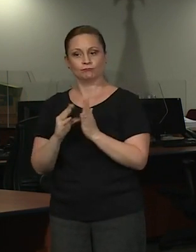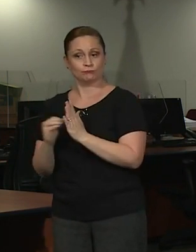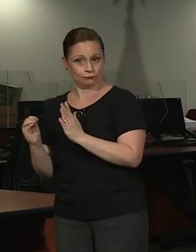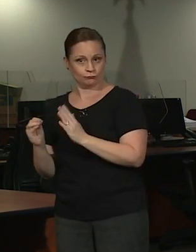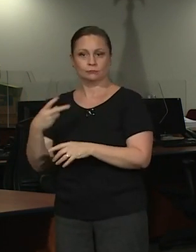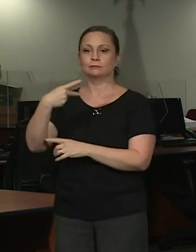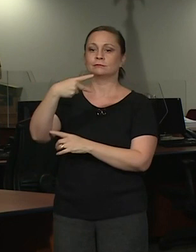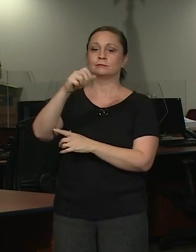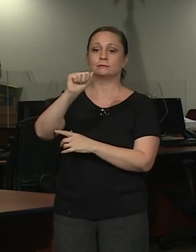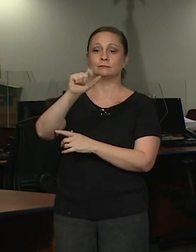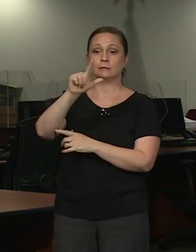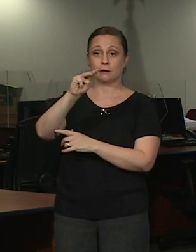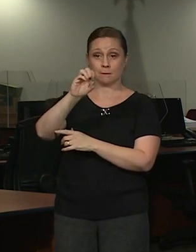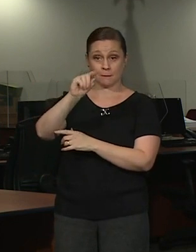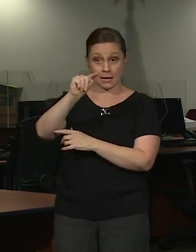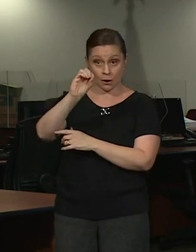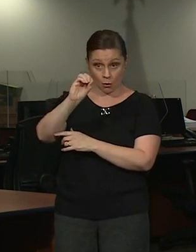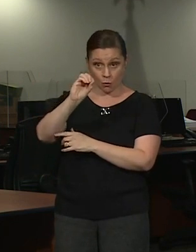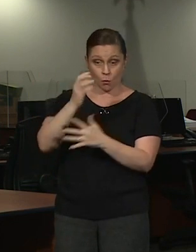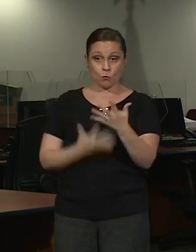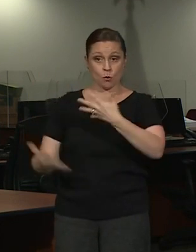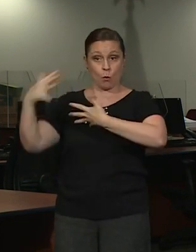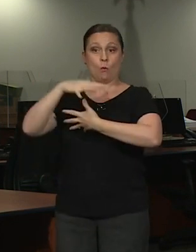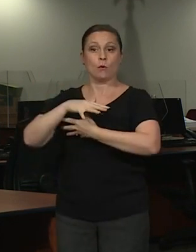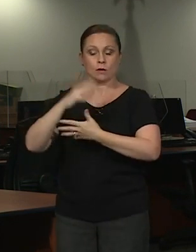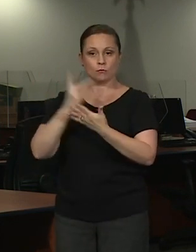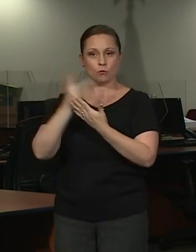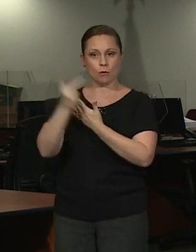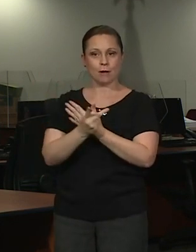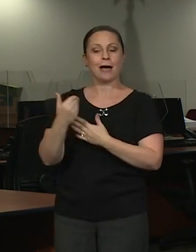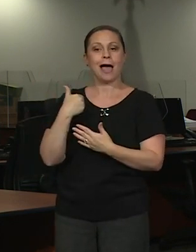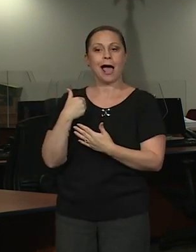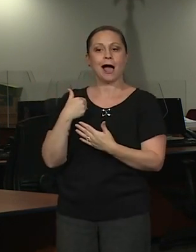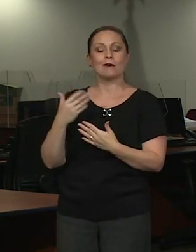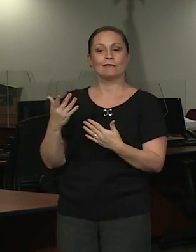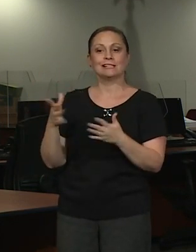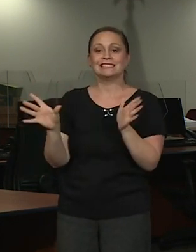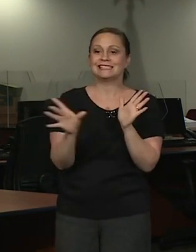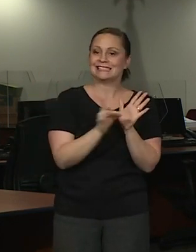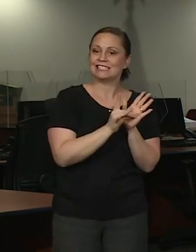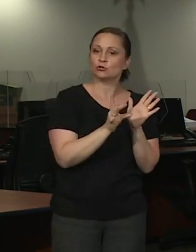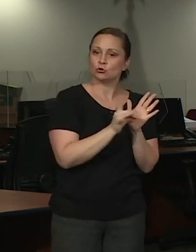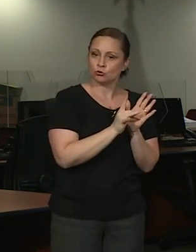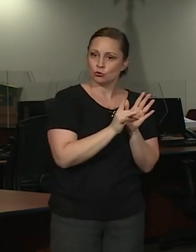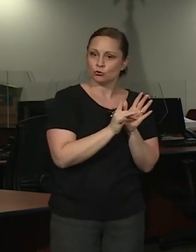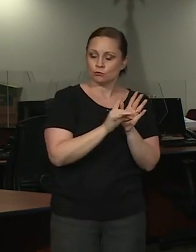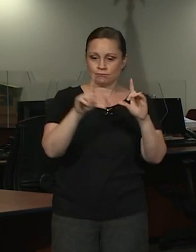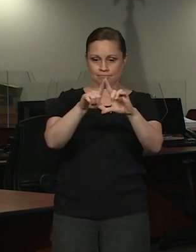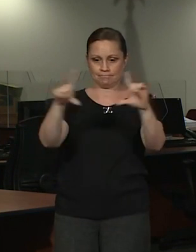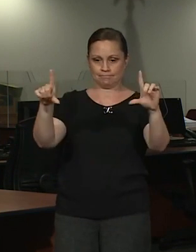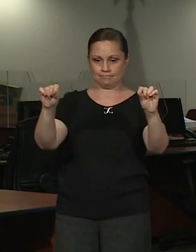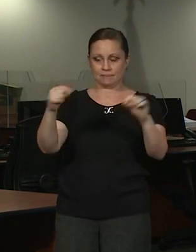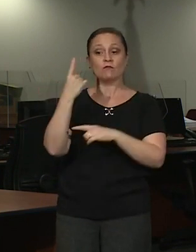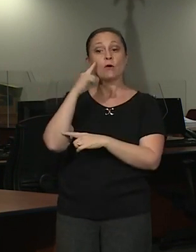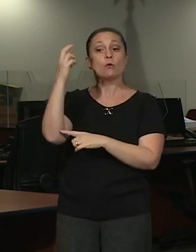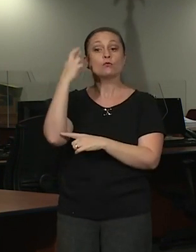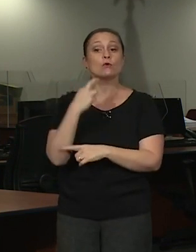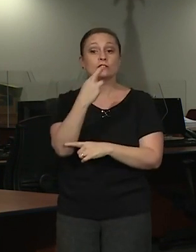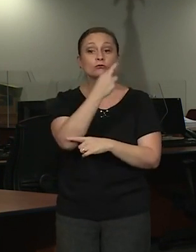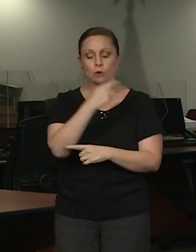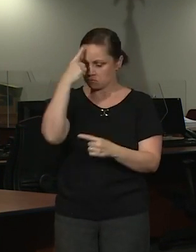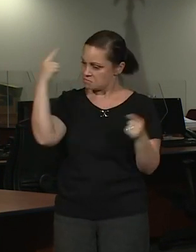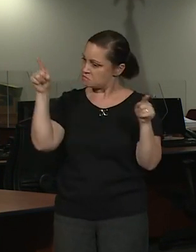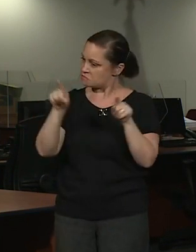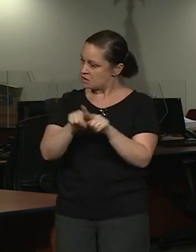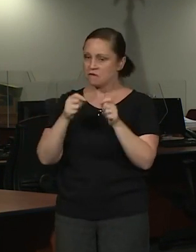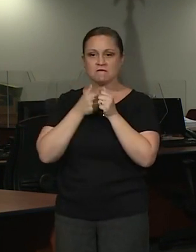Palmetto Priority Program, it provides a sticker to be displayed for those restaurants that have agreed to and are